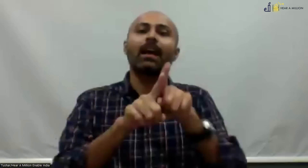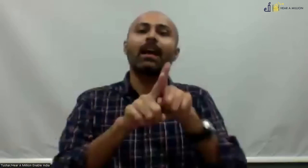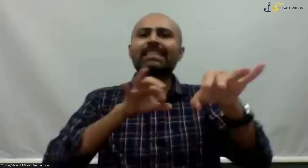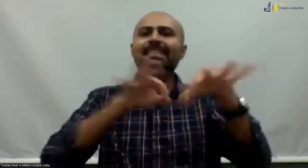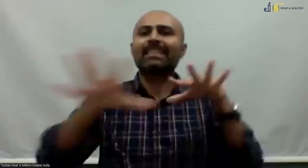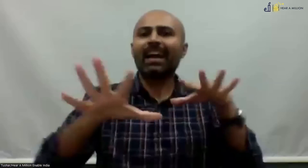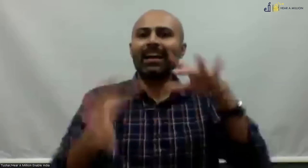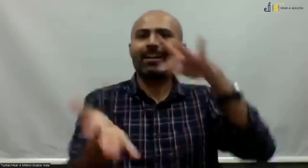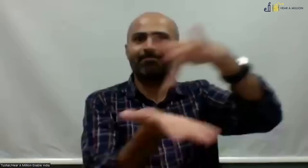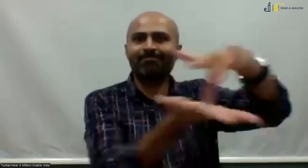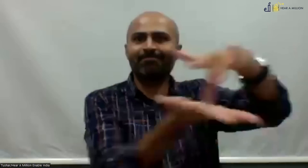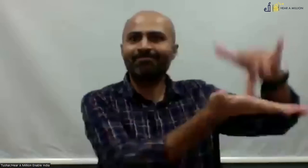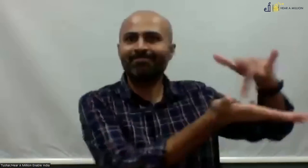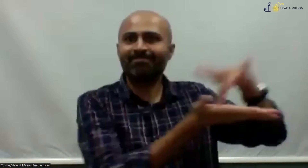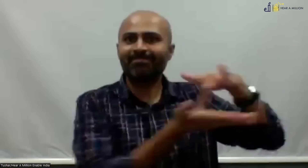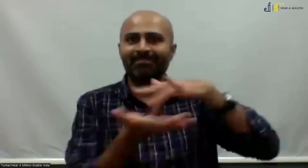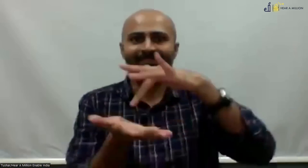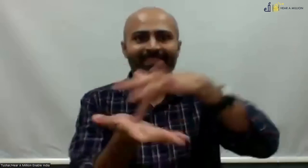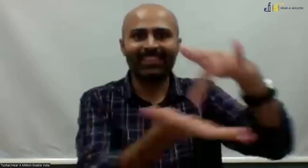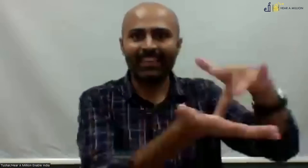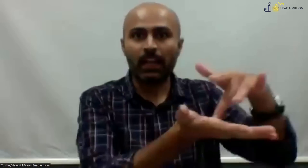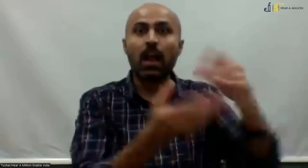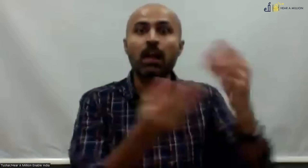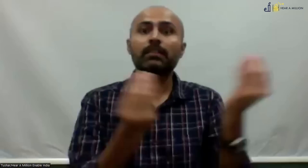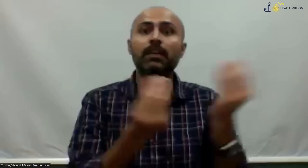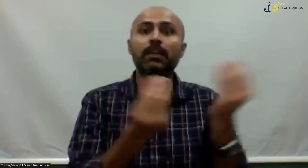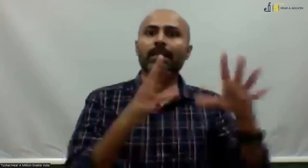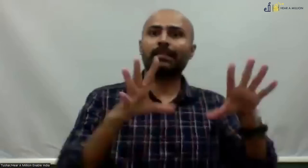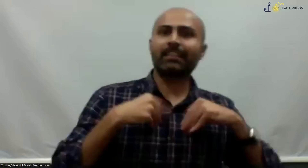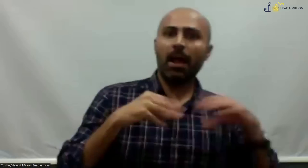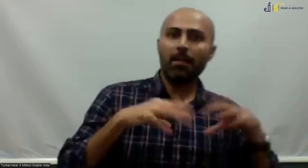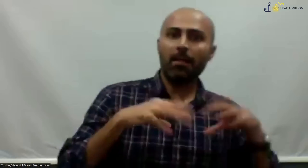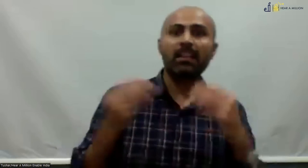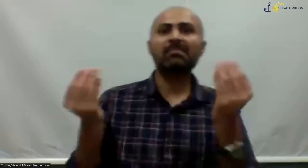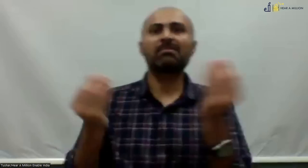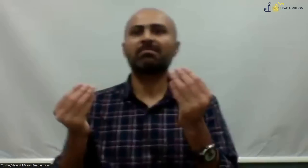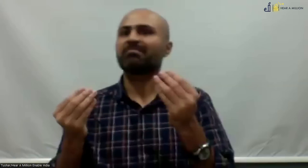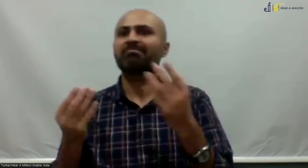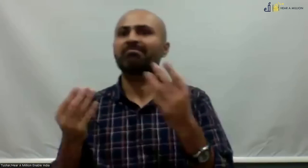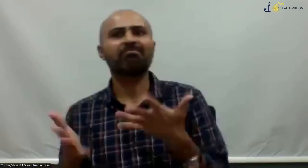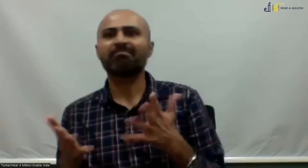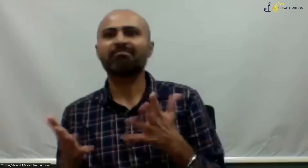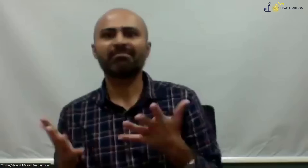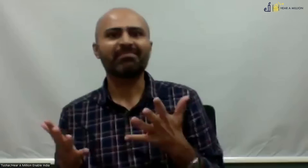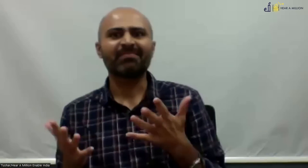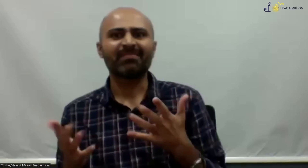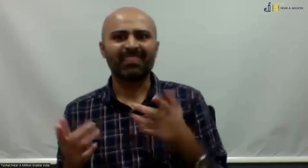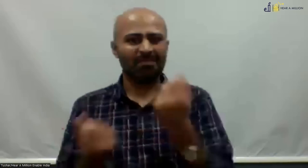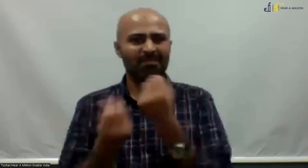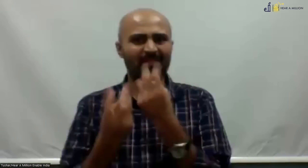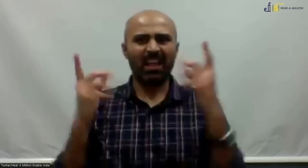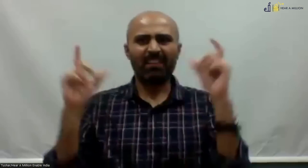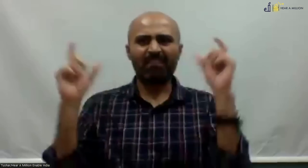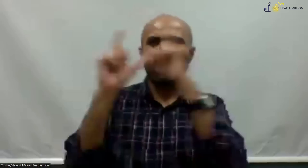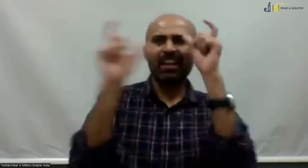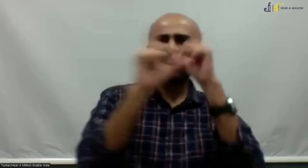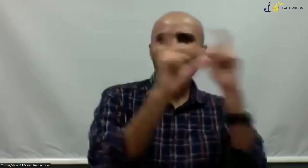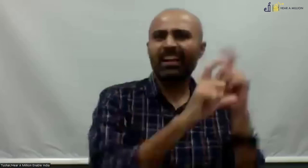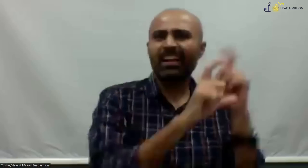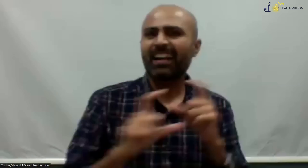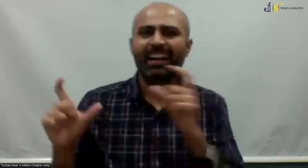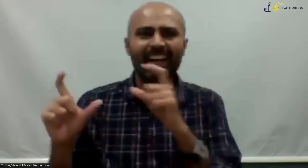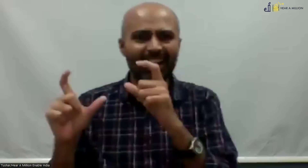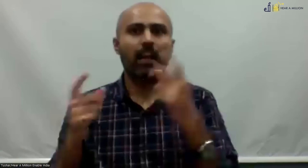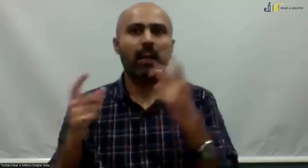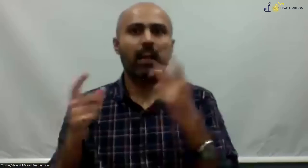are discrepancies and the system is basically not clear. Also, some RTOs and offices